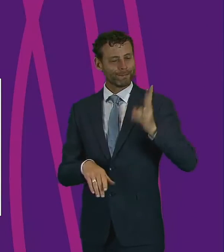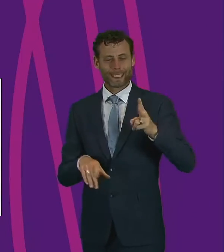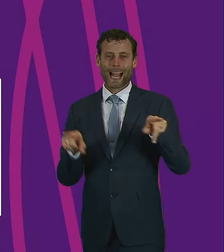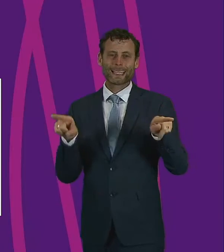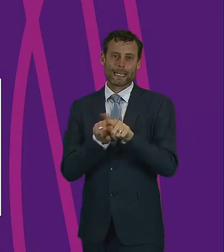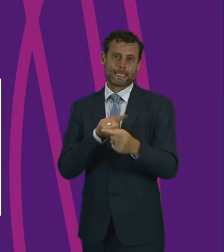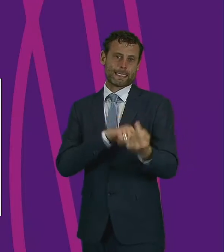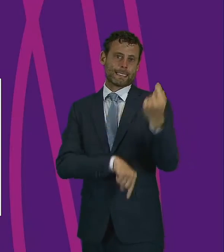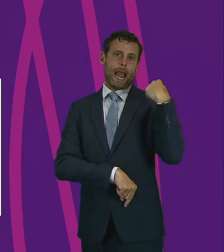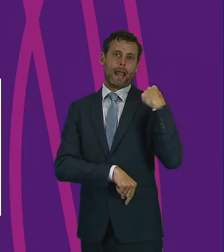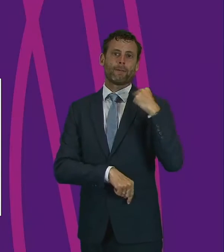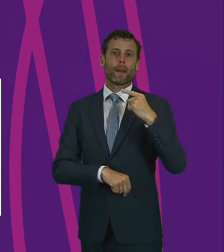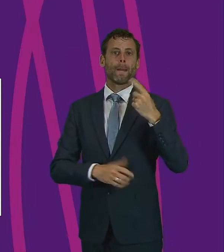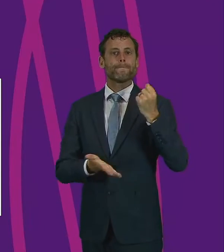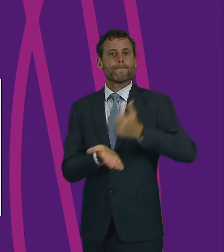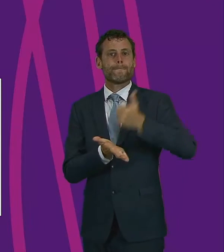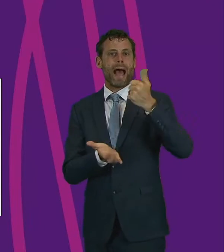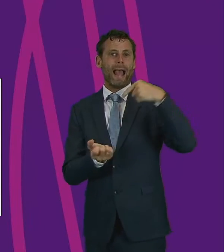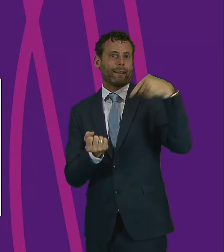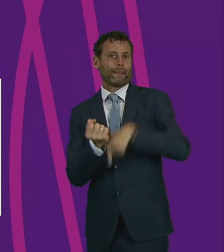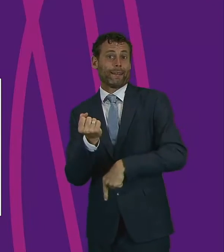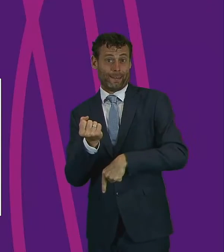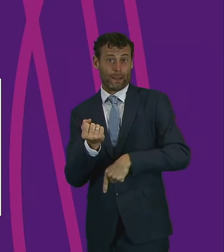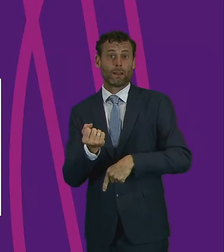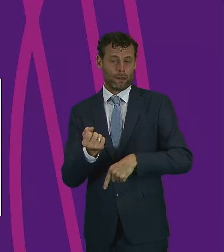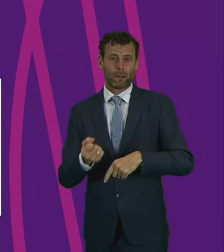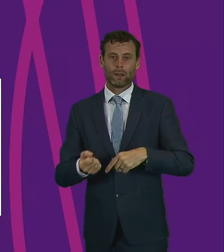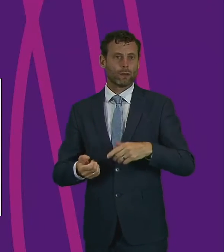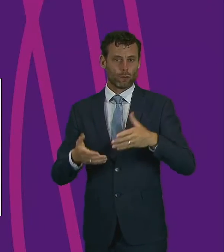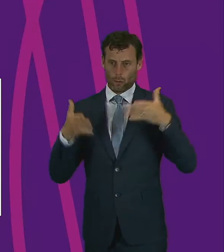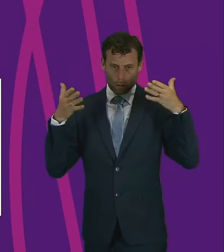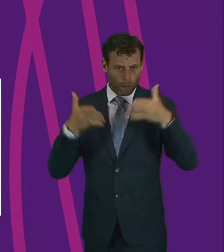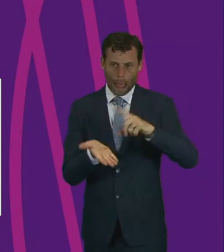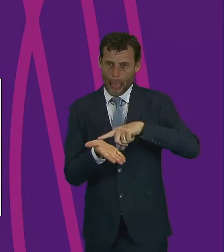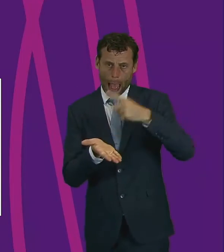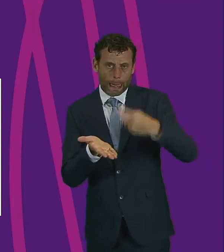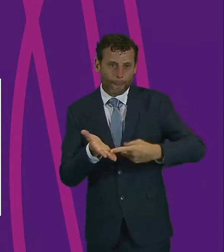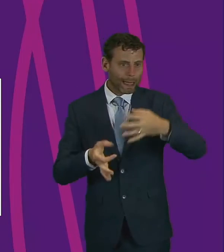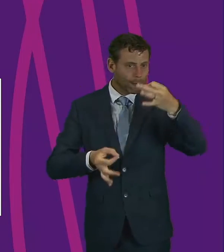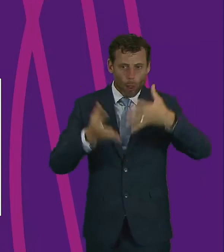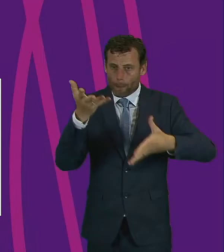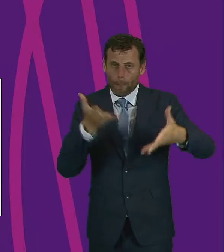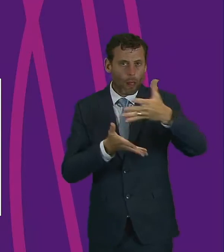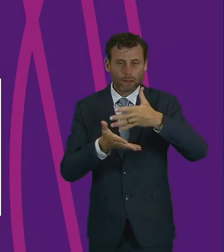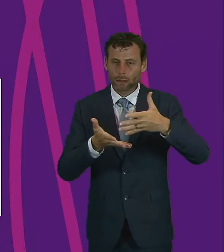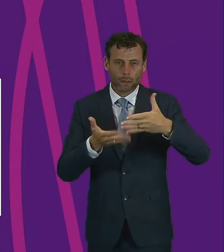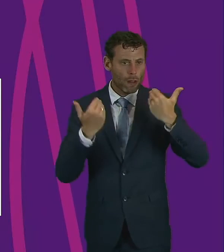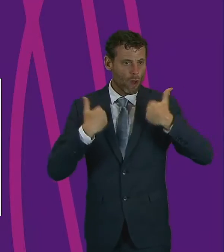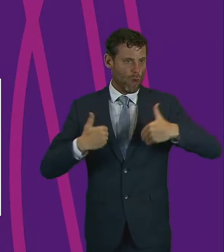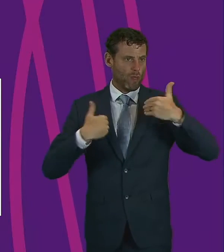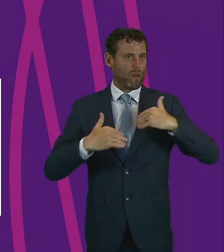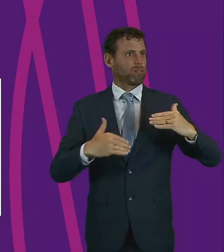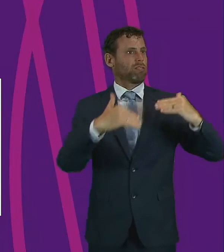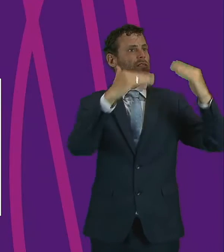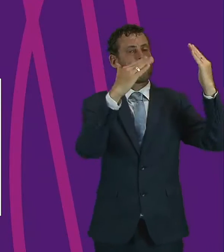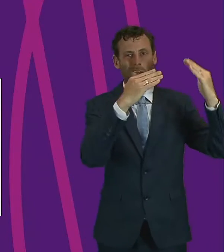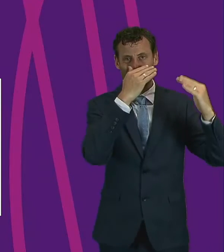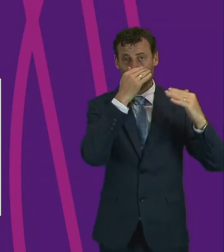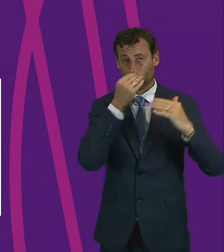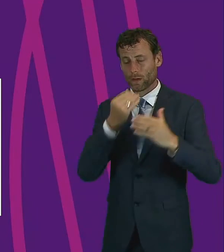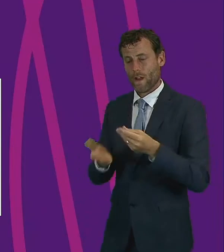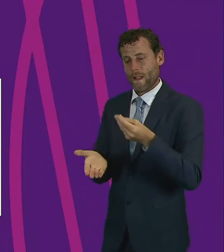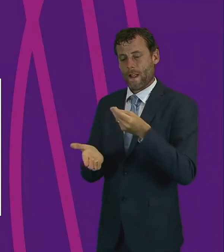capitalist politics to an even greater extent. I learned that the financial sector finances itself